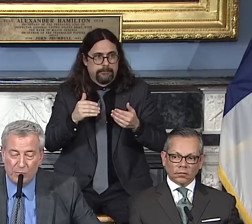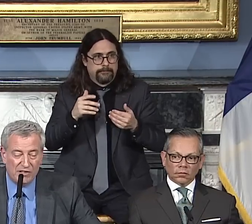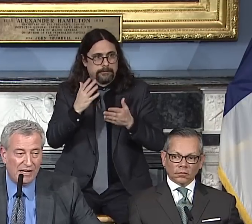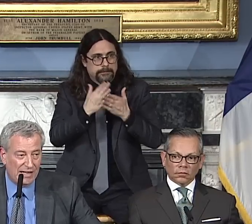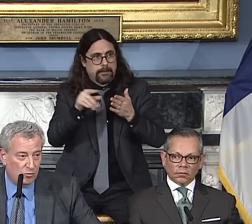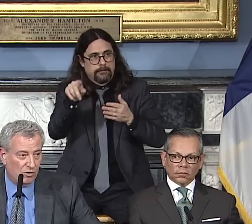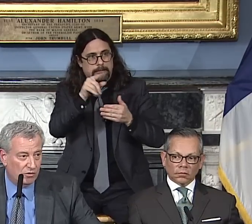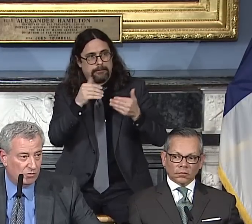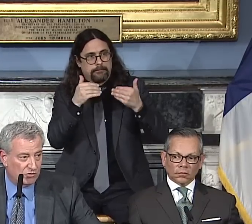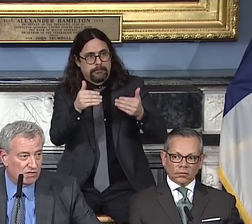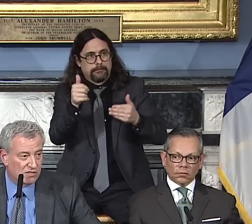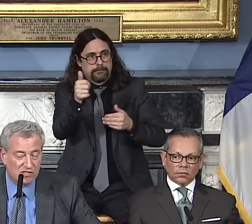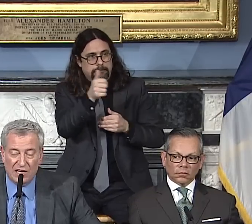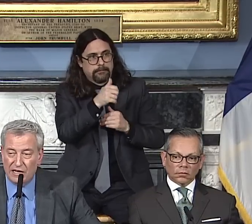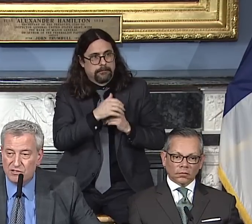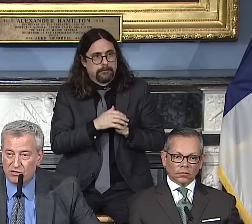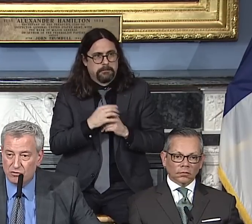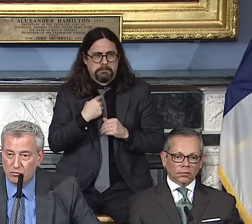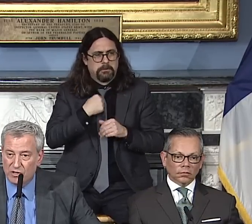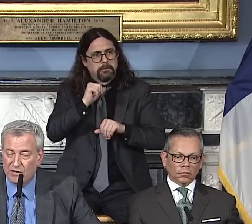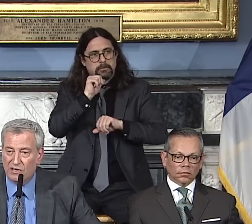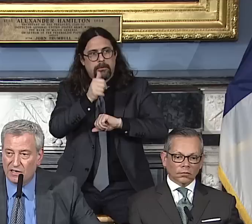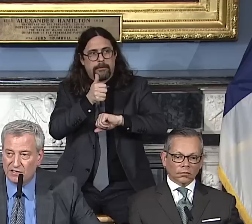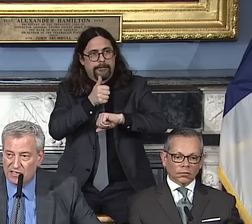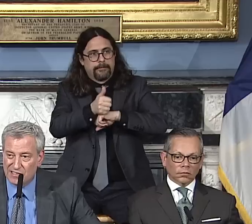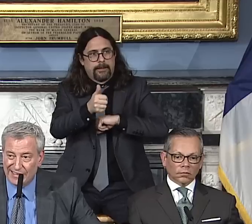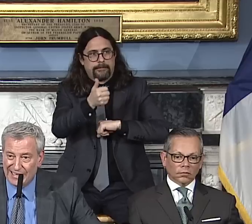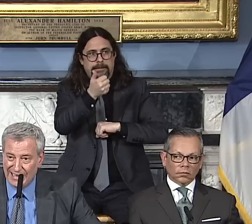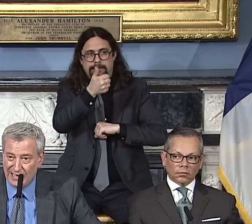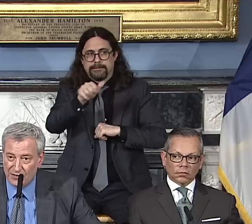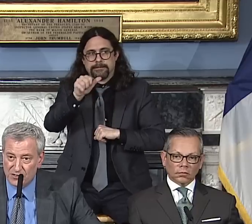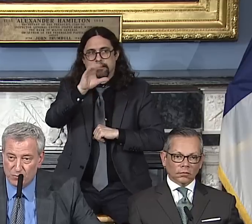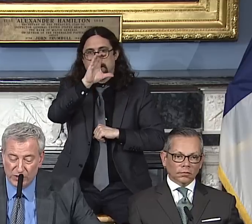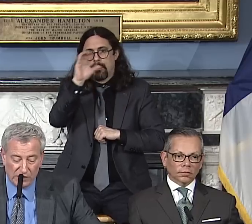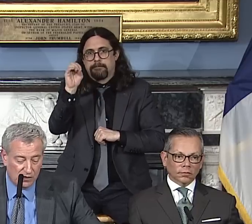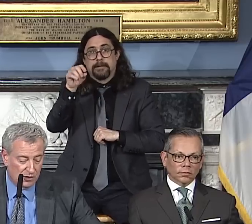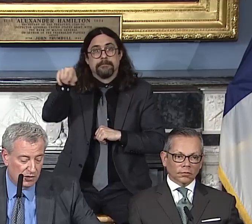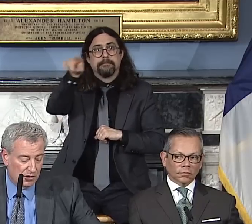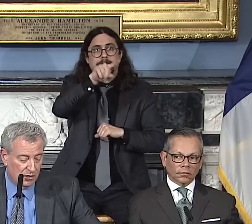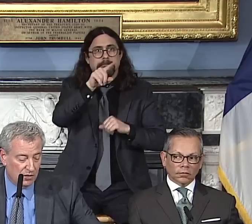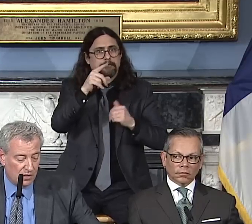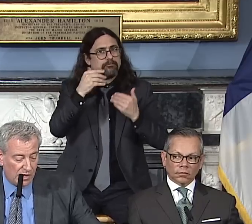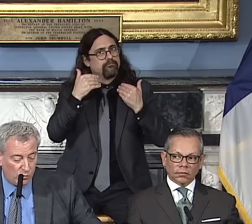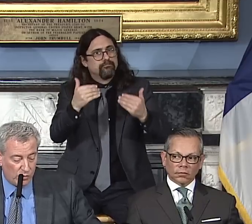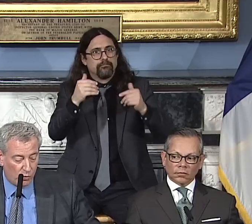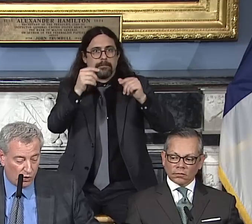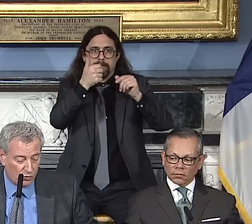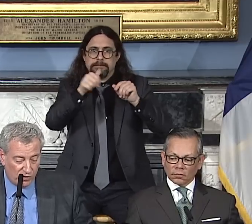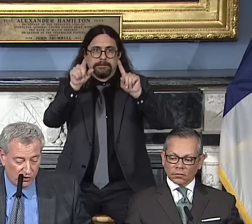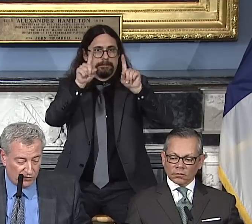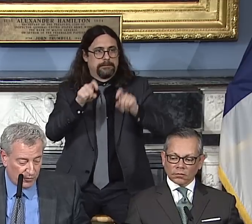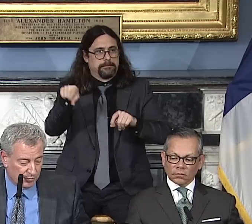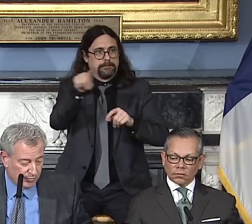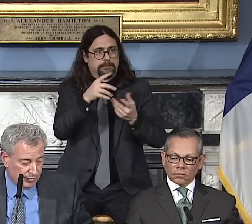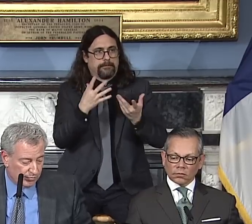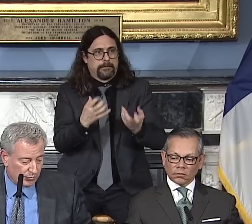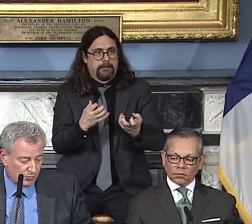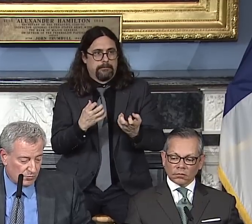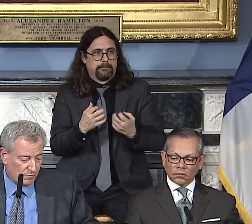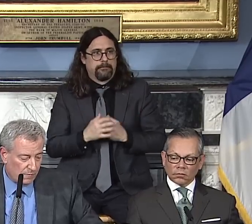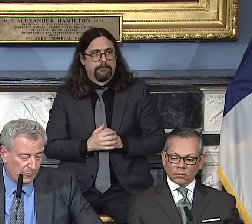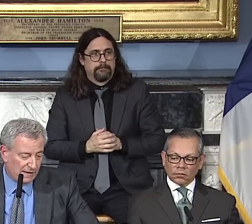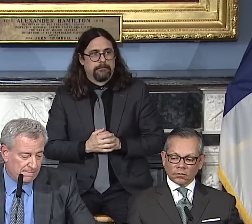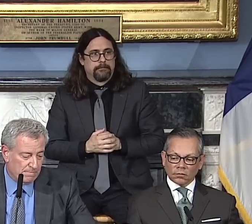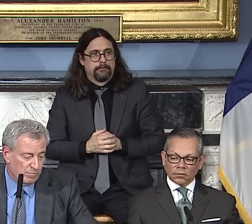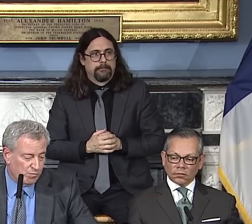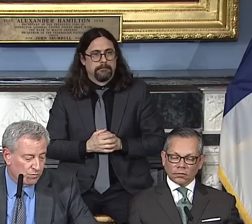any company, anyone who just decides to do whatever kind of testing they can at this point. And we will work with all of them.